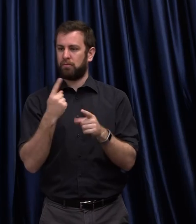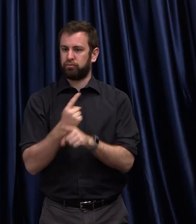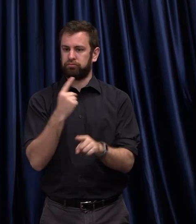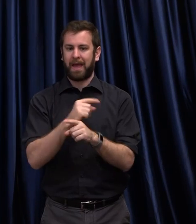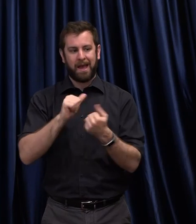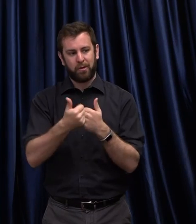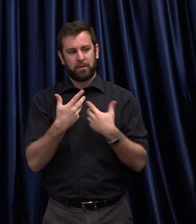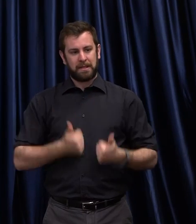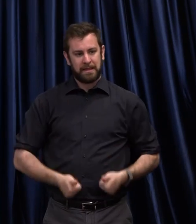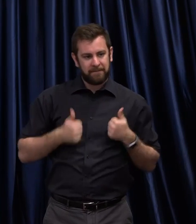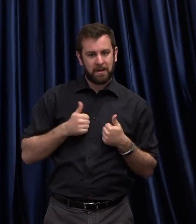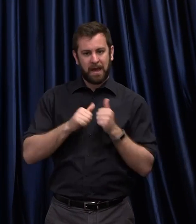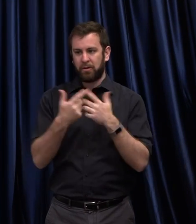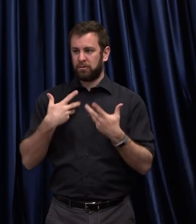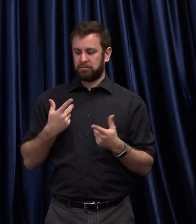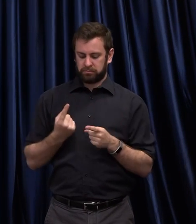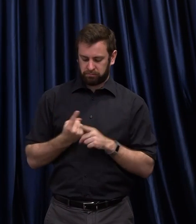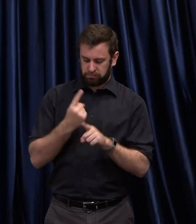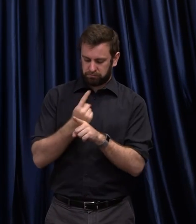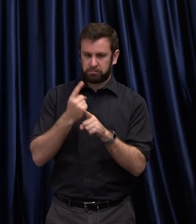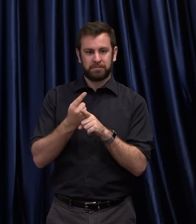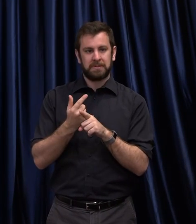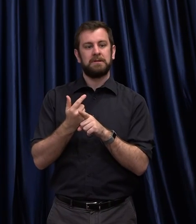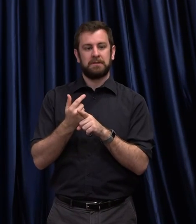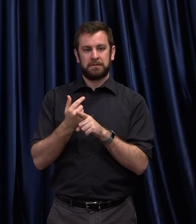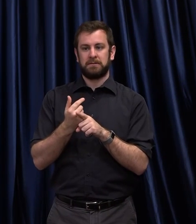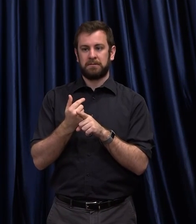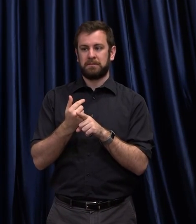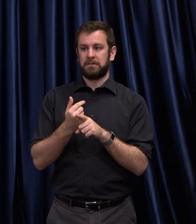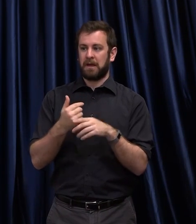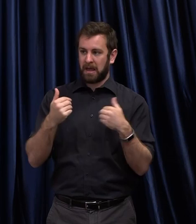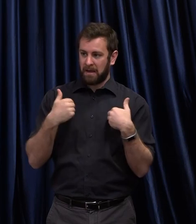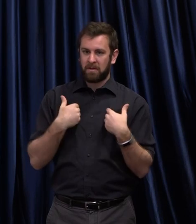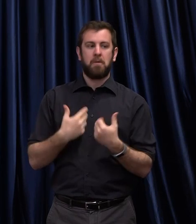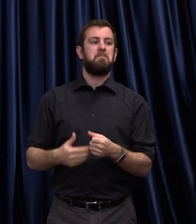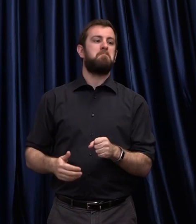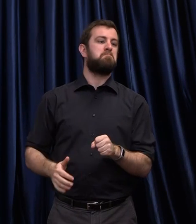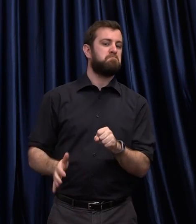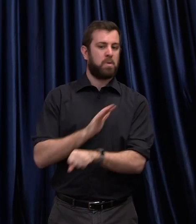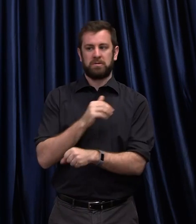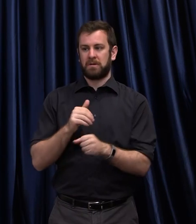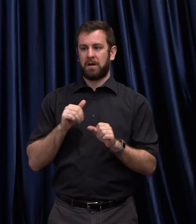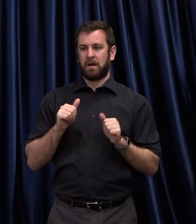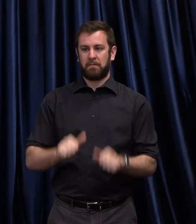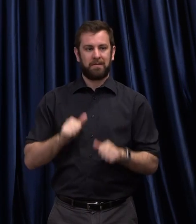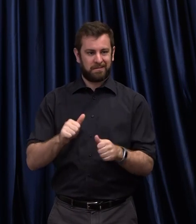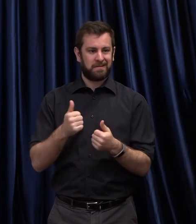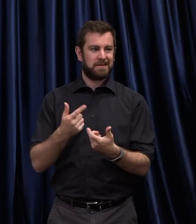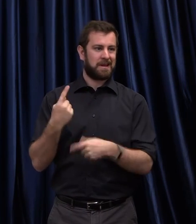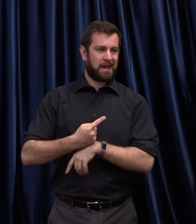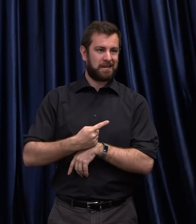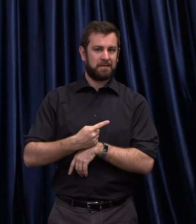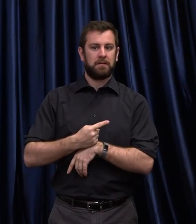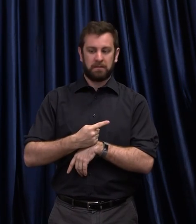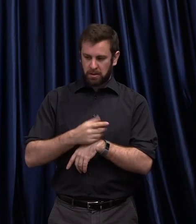live, how you function, so you have the most amount of days in order that your message